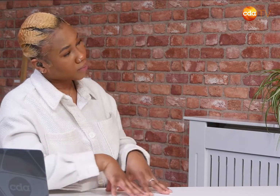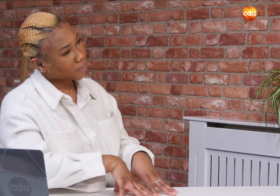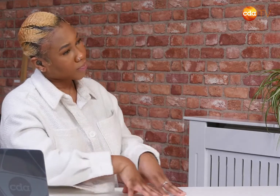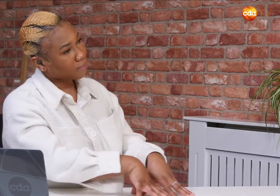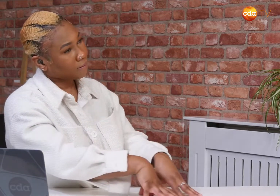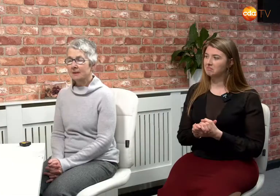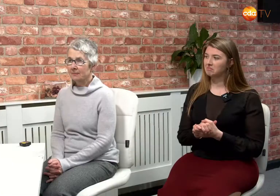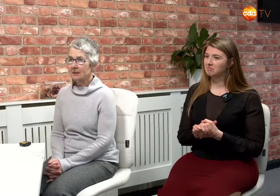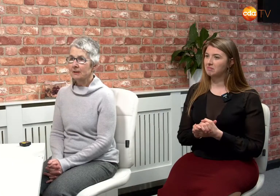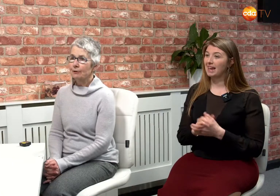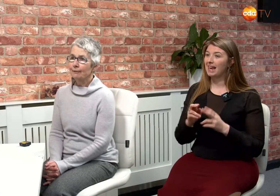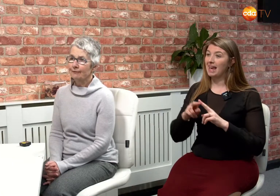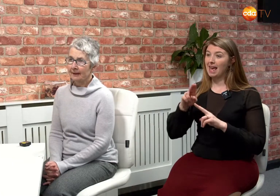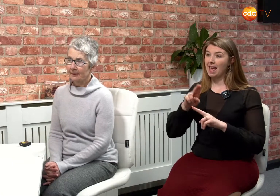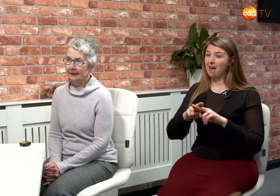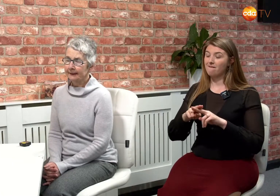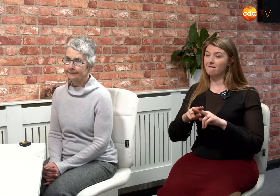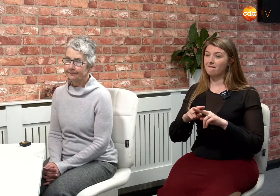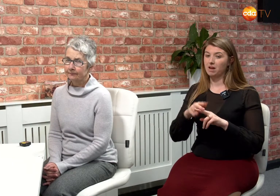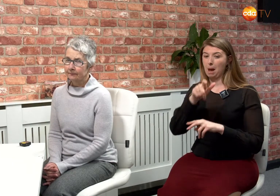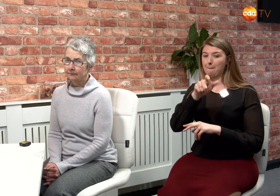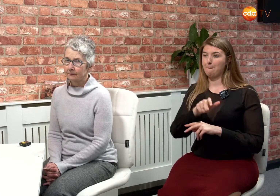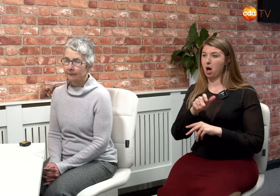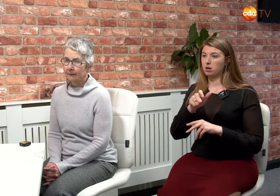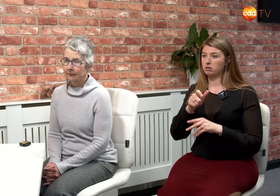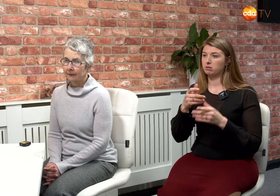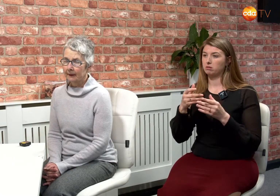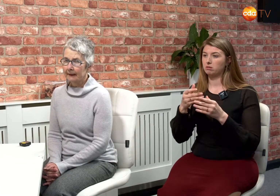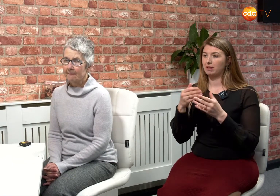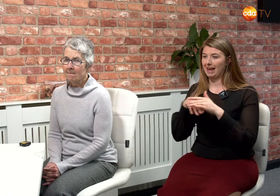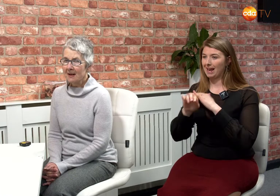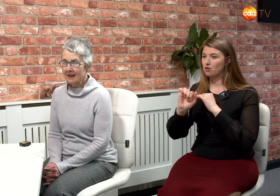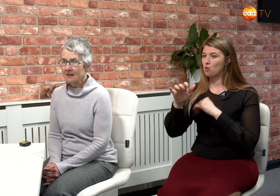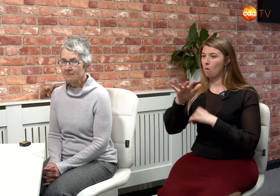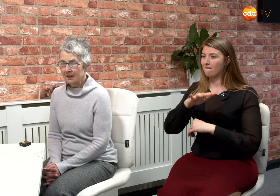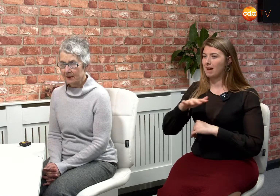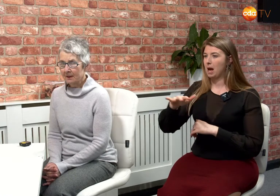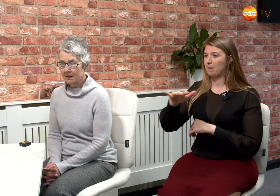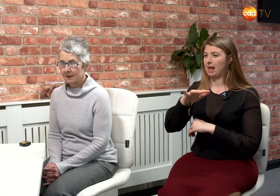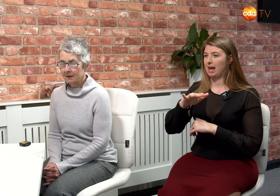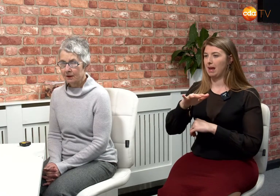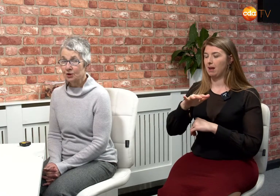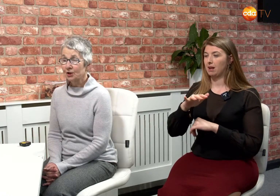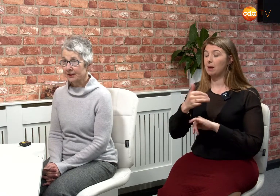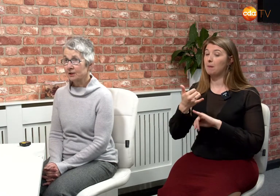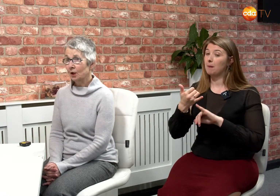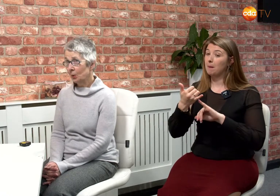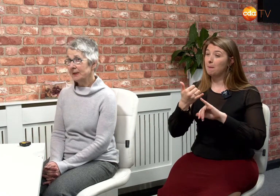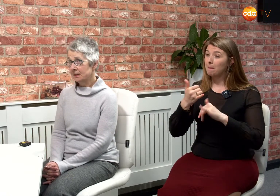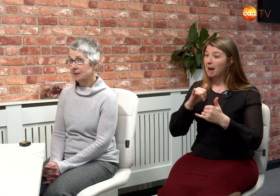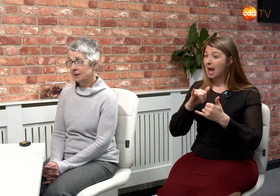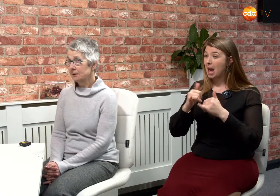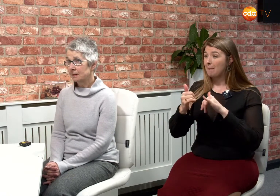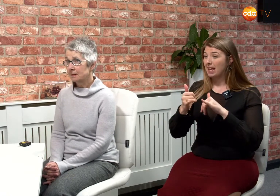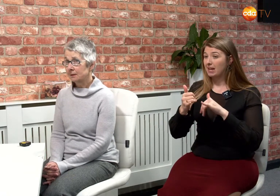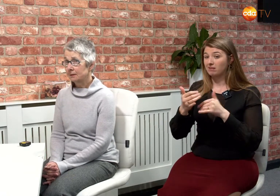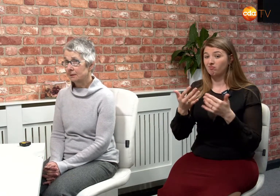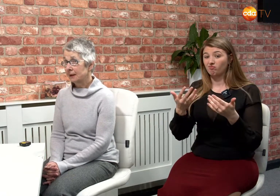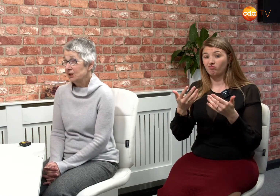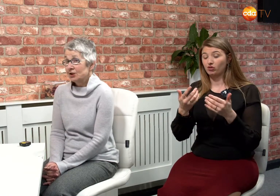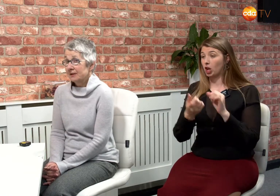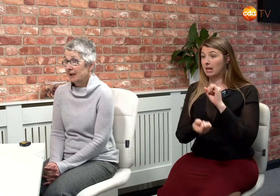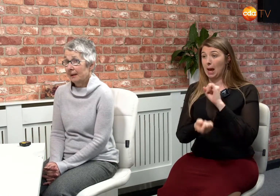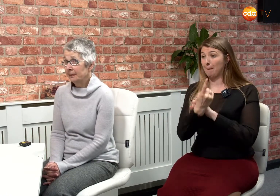If it was somebody in your family, it may be just